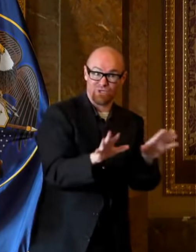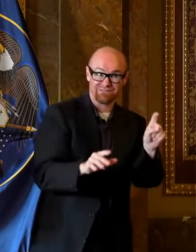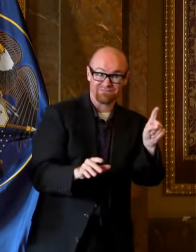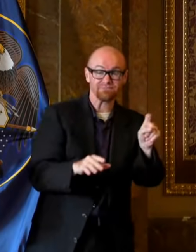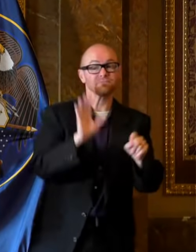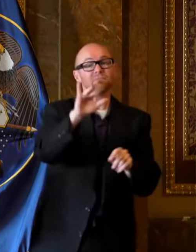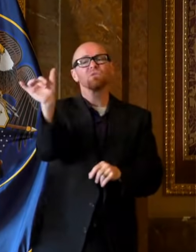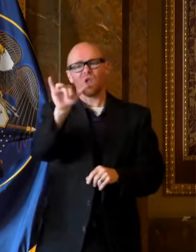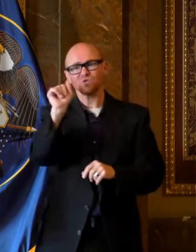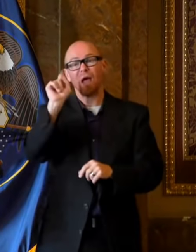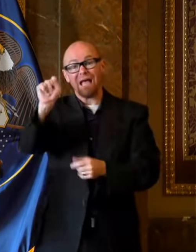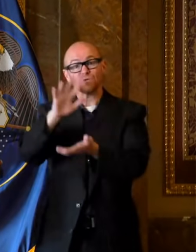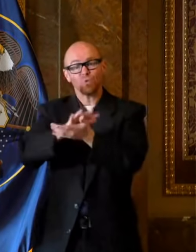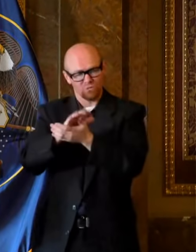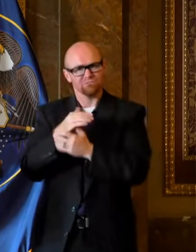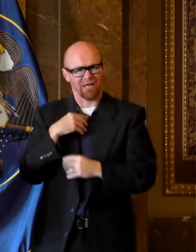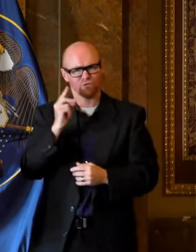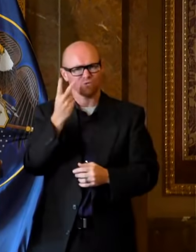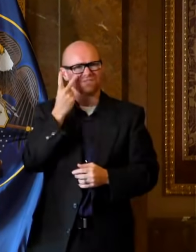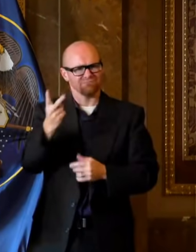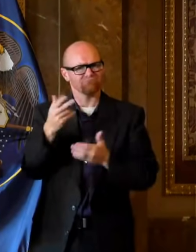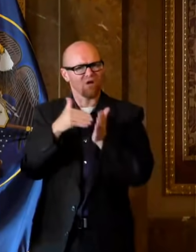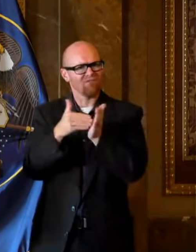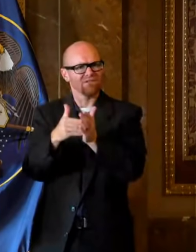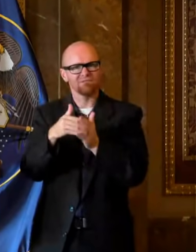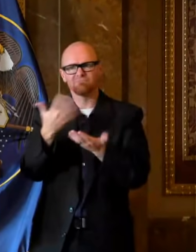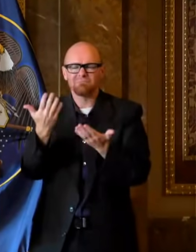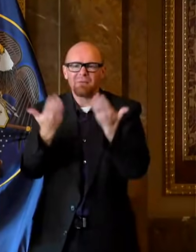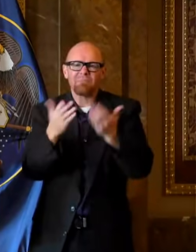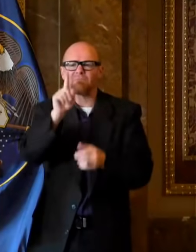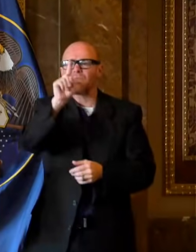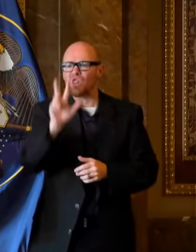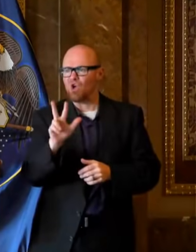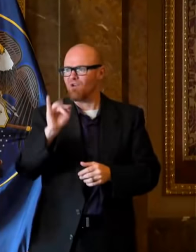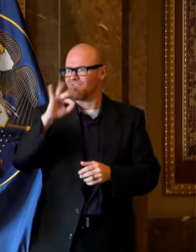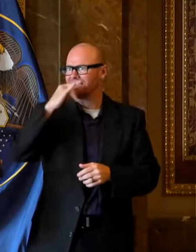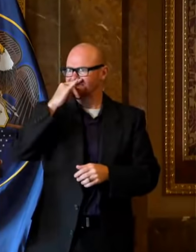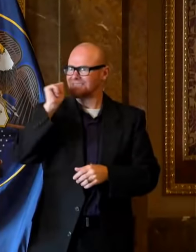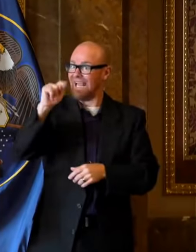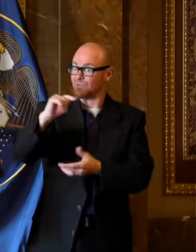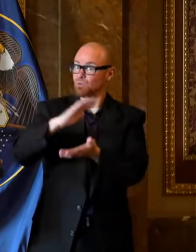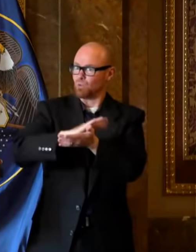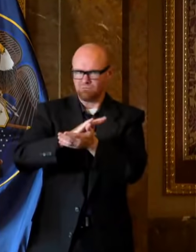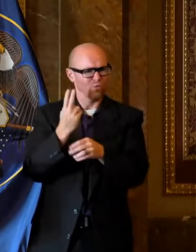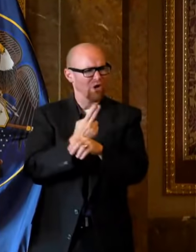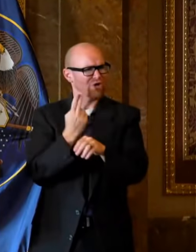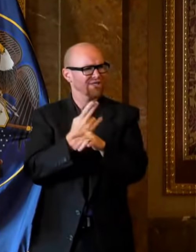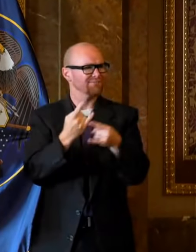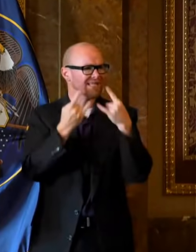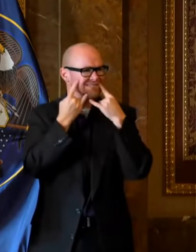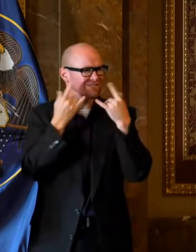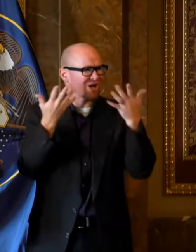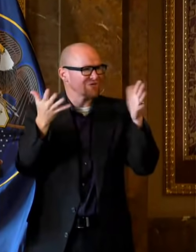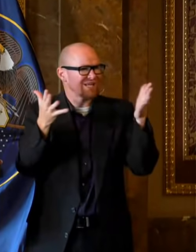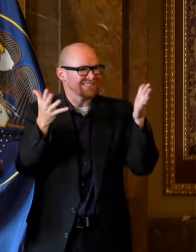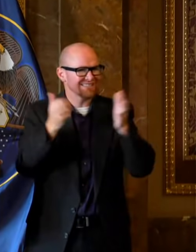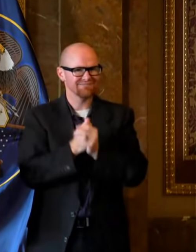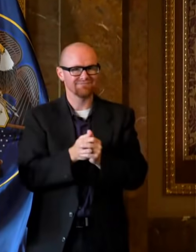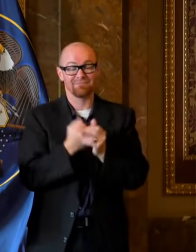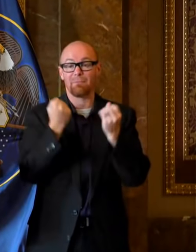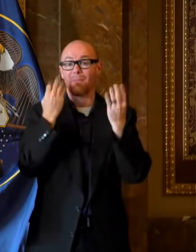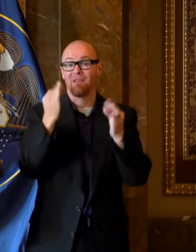wearing masks. In my daughter's school, probably a third of the kids are wearing masks, and many of those